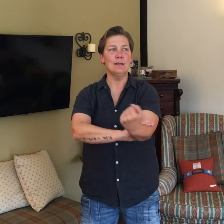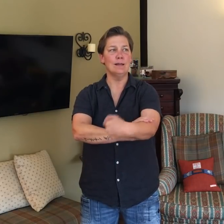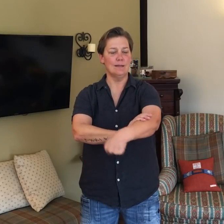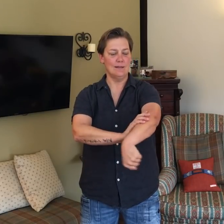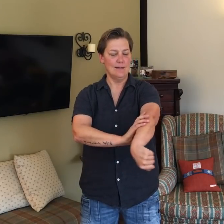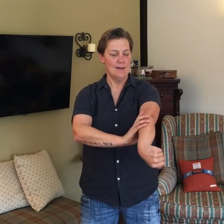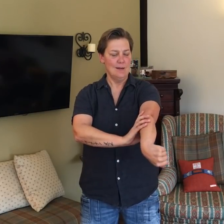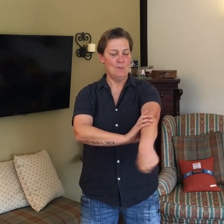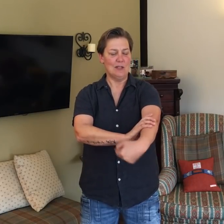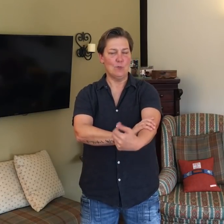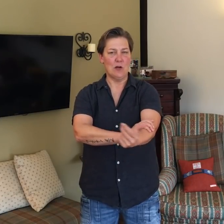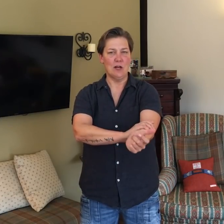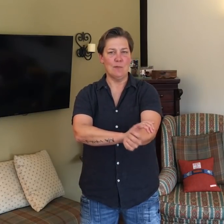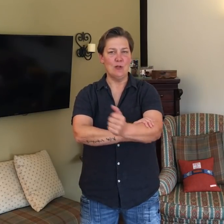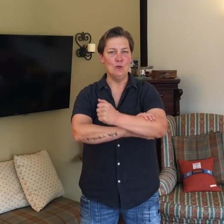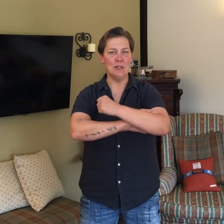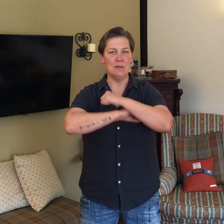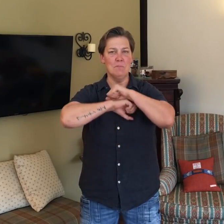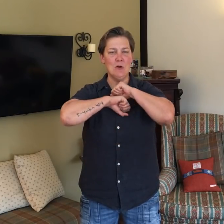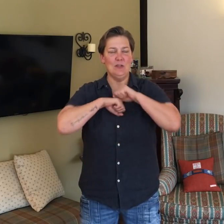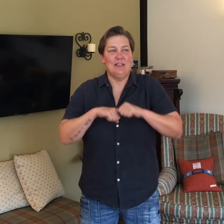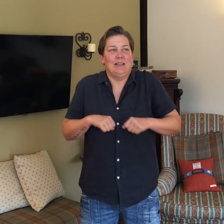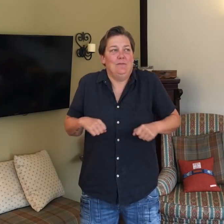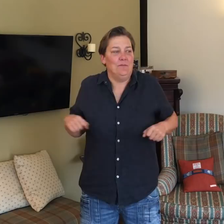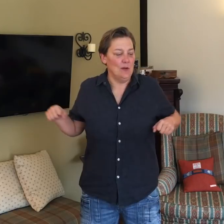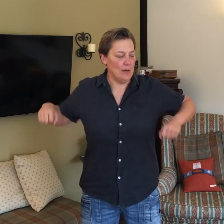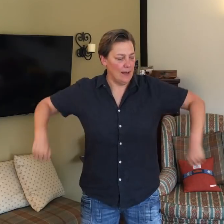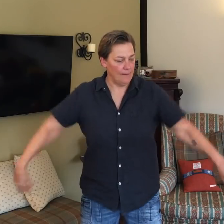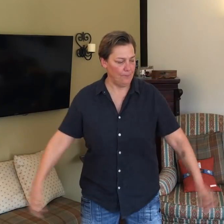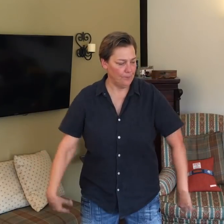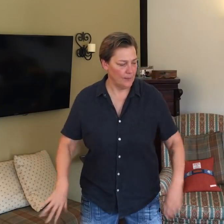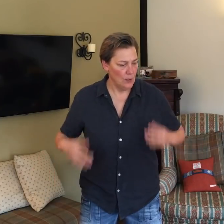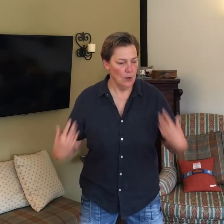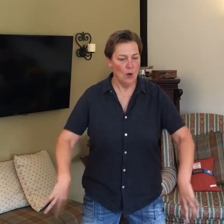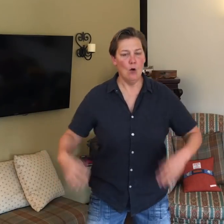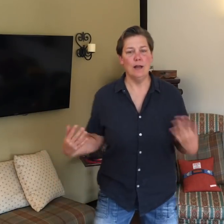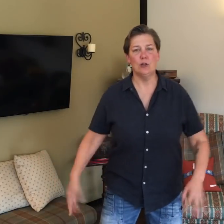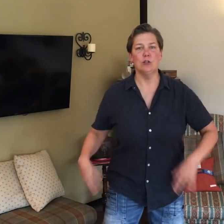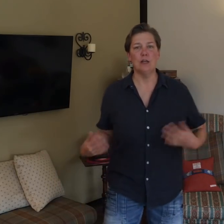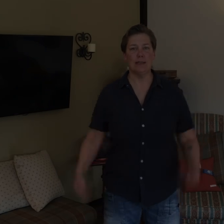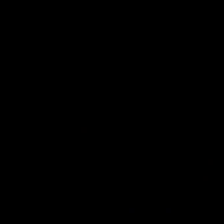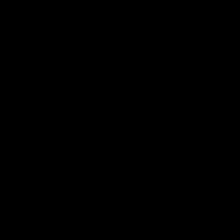the bits that we're going to be using the most. Okay. All right, good. Shake that off.